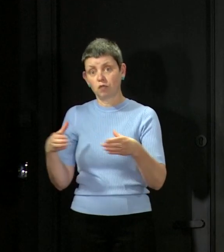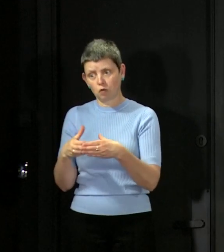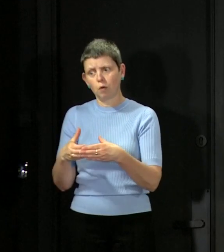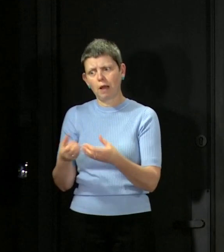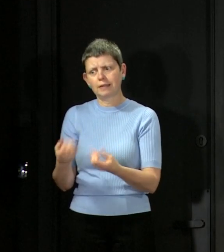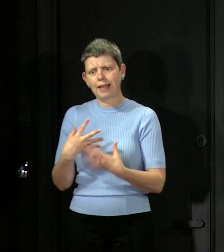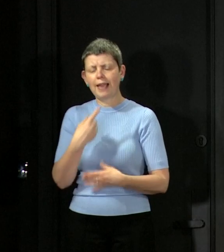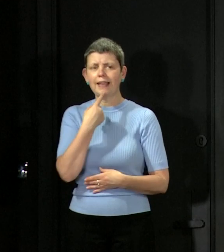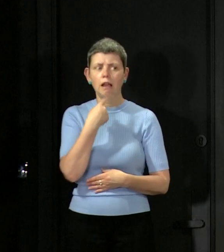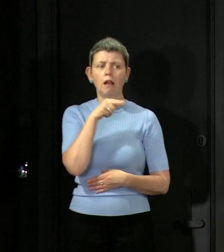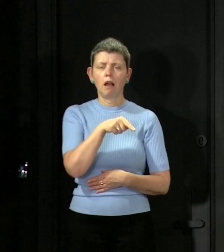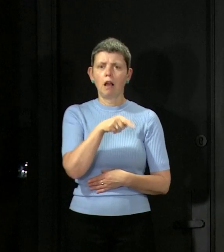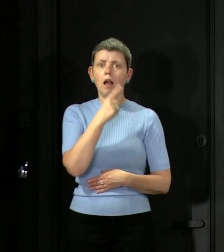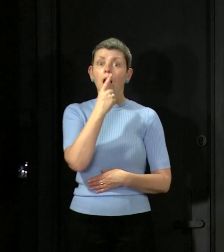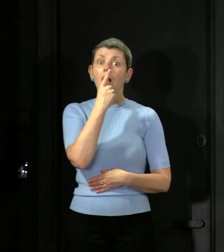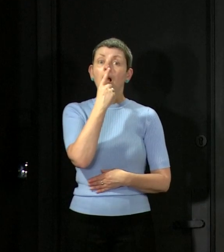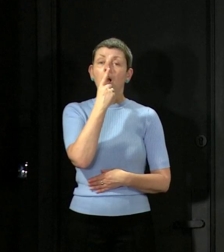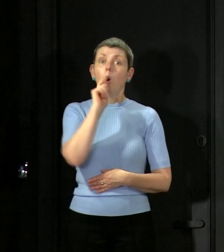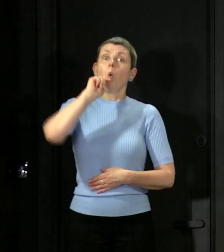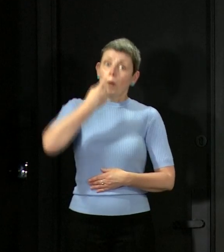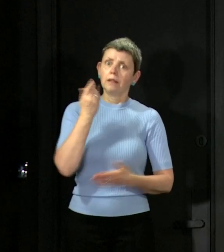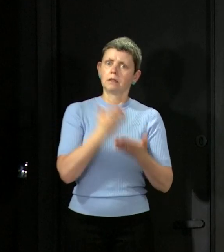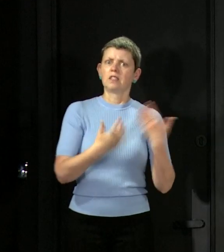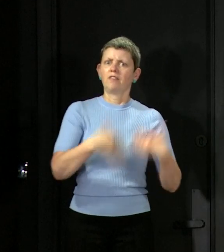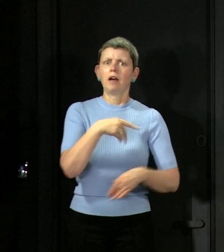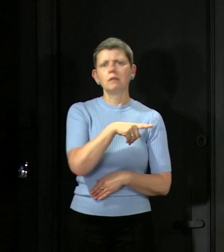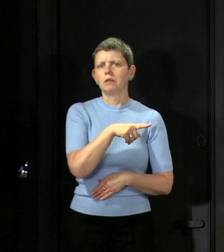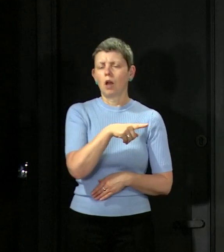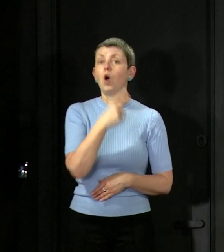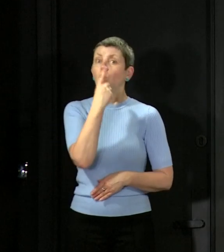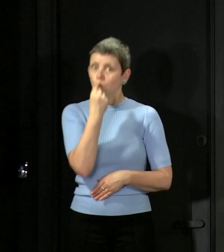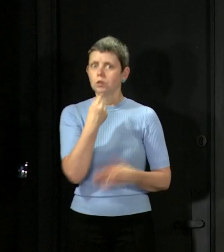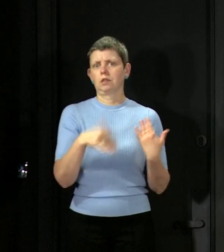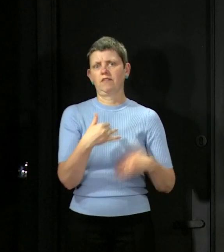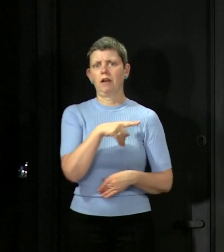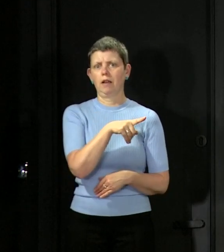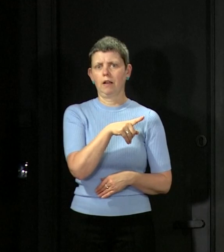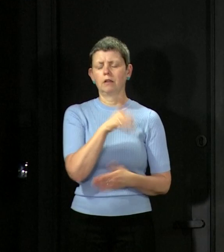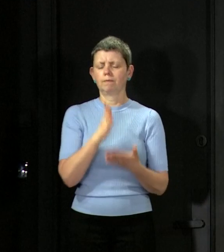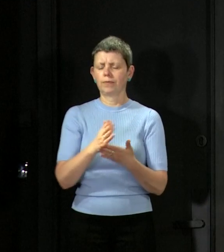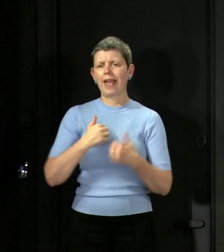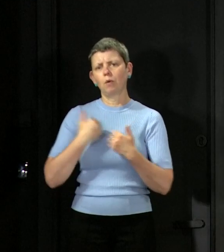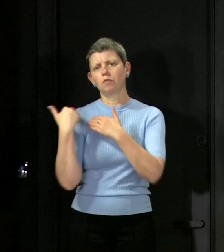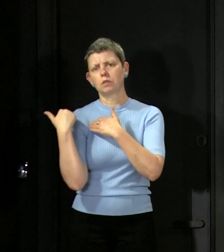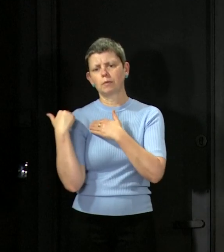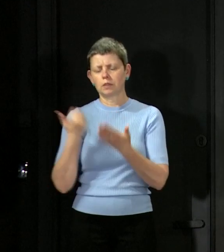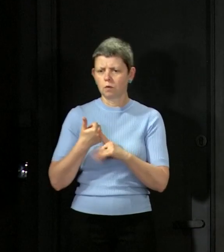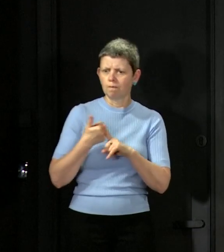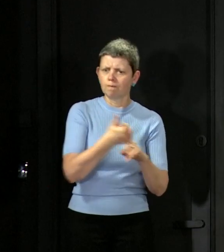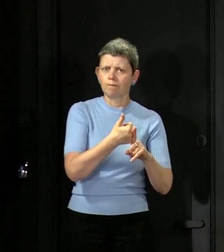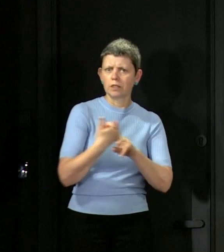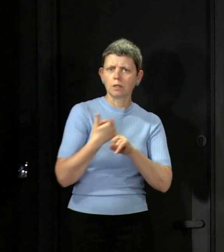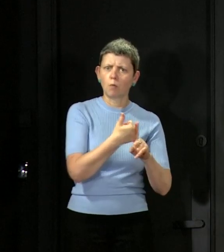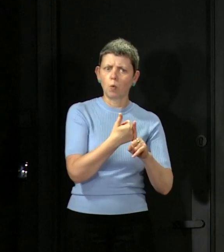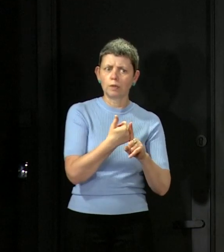as inevitable. It's our job and our duty to try to make sure that we protect people and allow people to overcome these challenges. And that is particularly